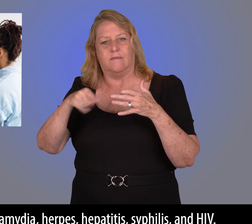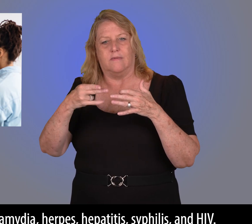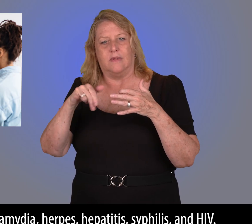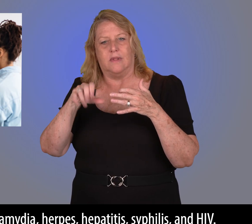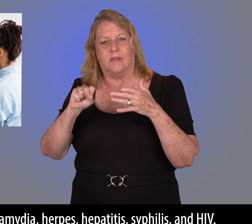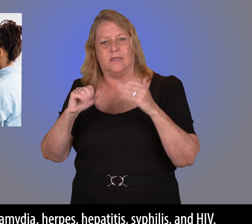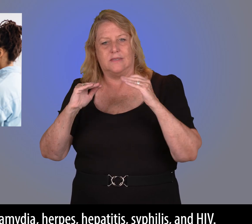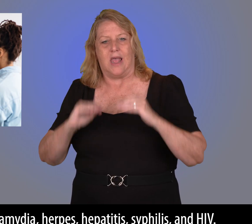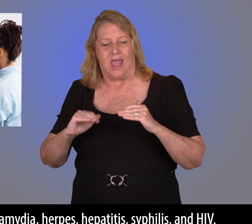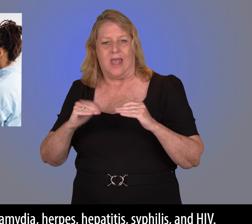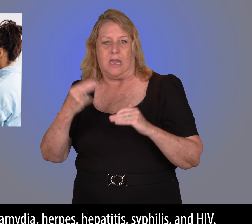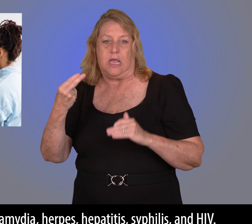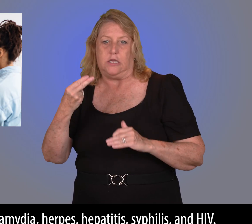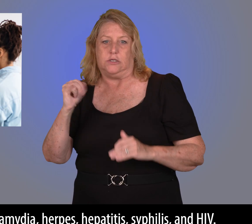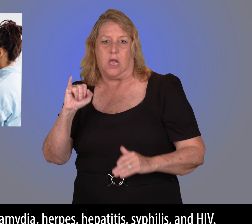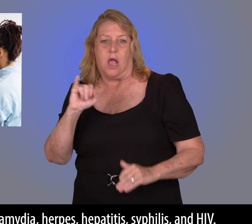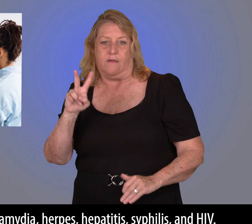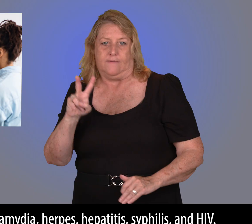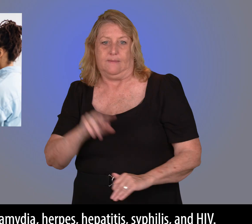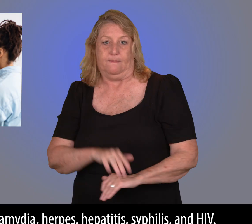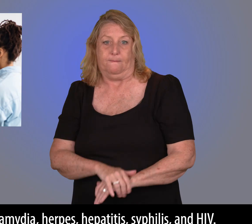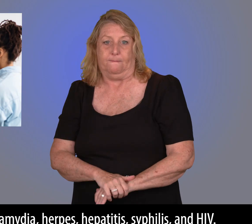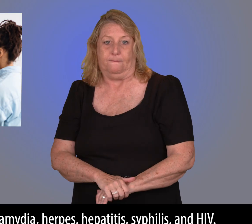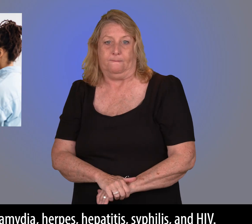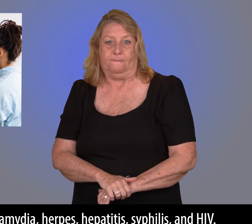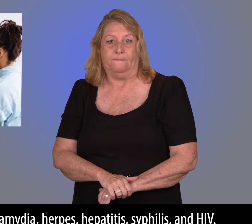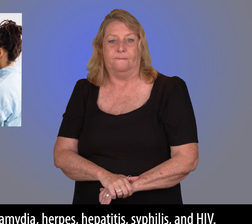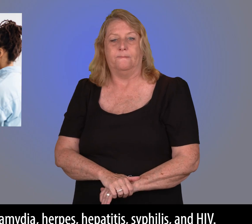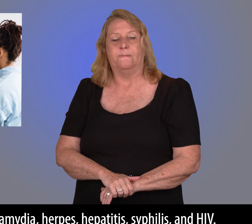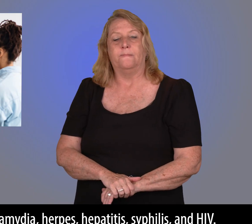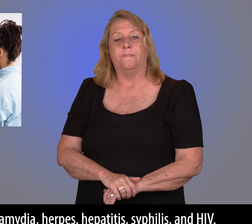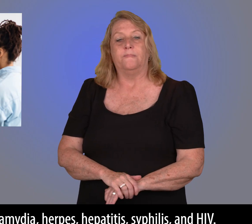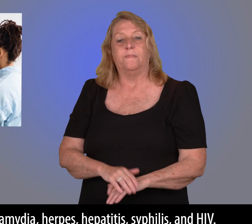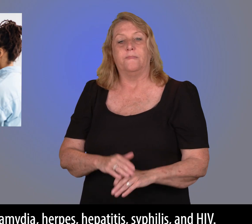syphilis, and HIV.